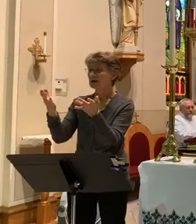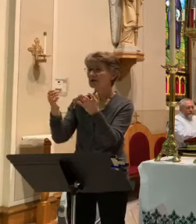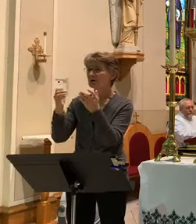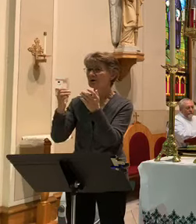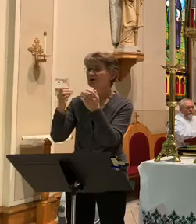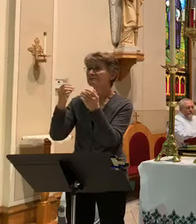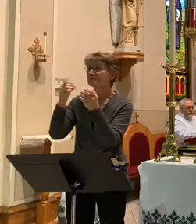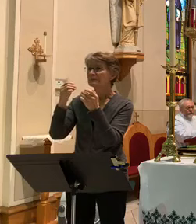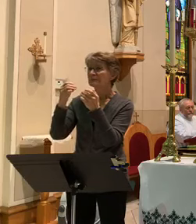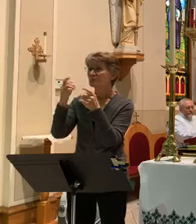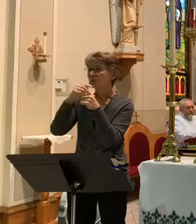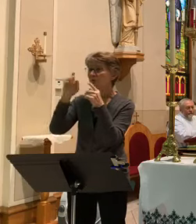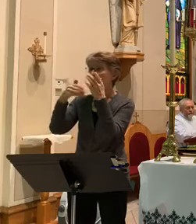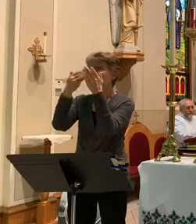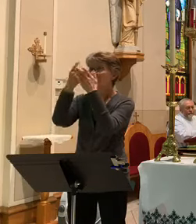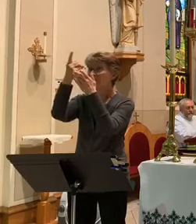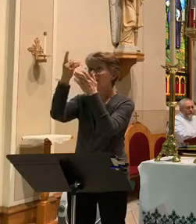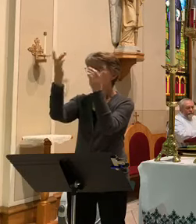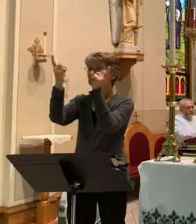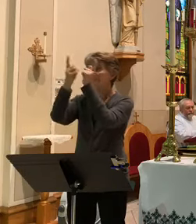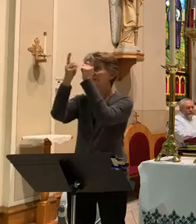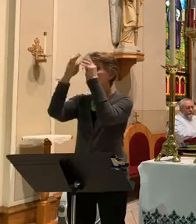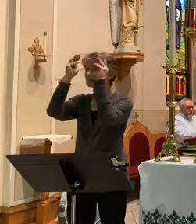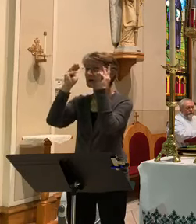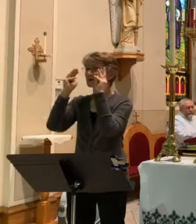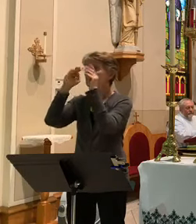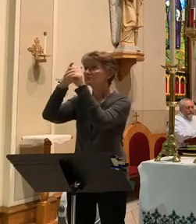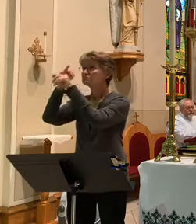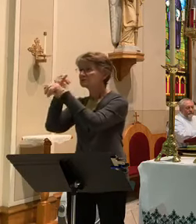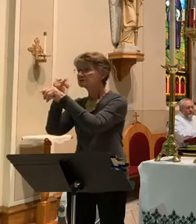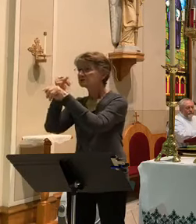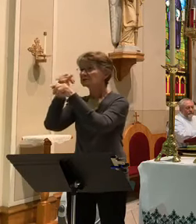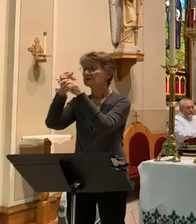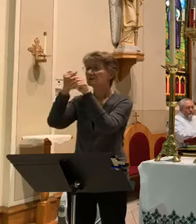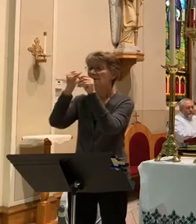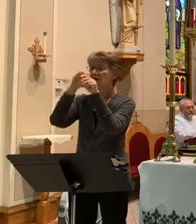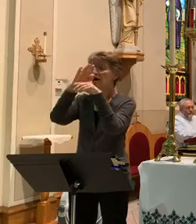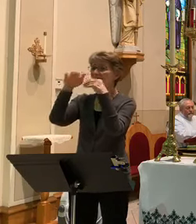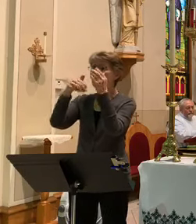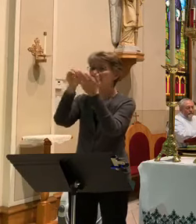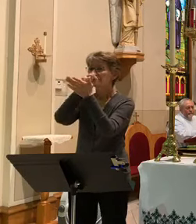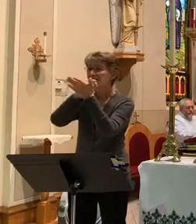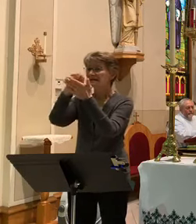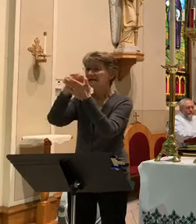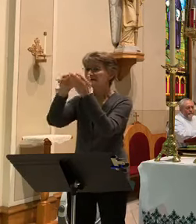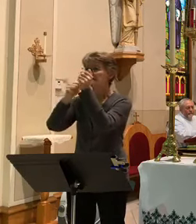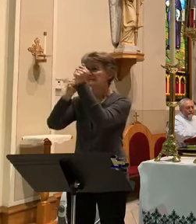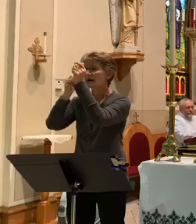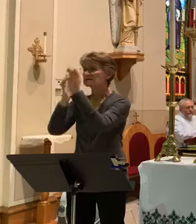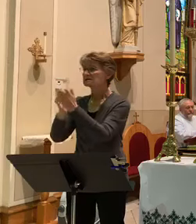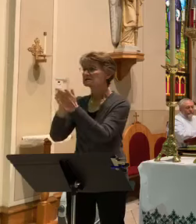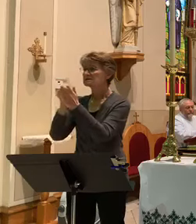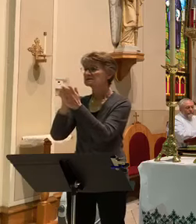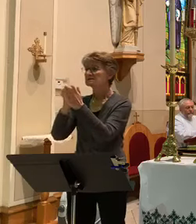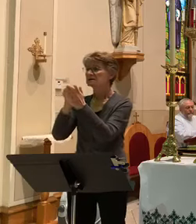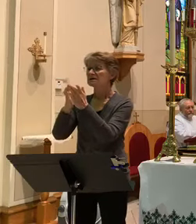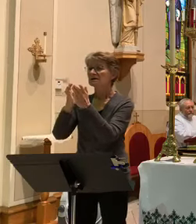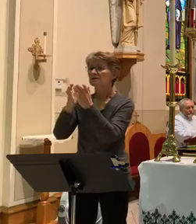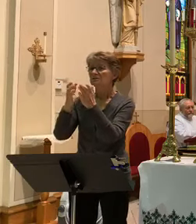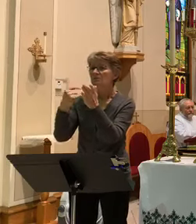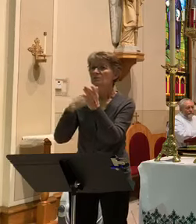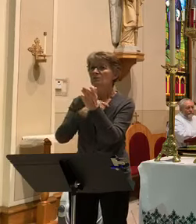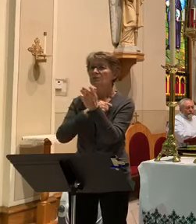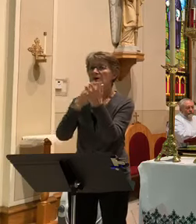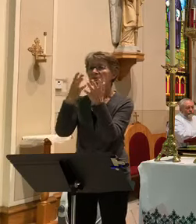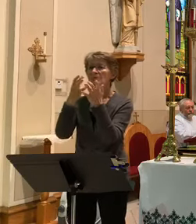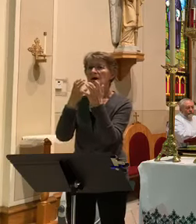with Blessed Joseph, her spouse, with your blessed apostles and all the saints who have pleased you throughout the ages,